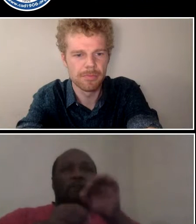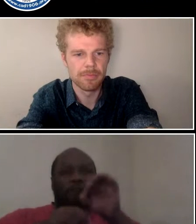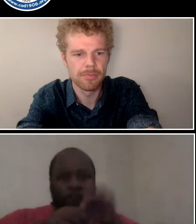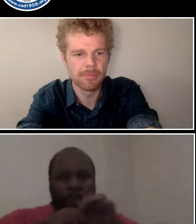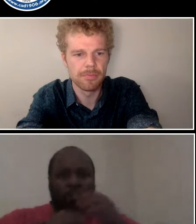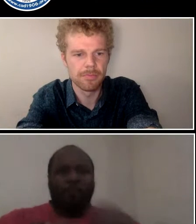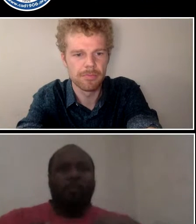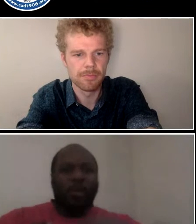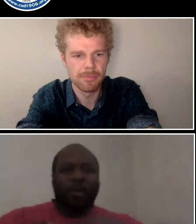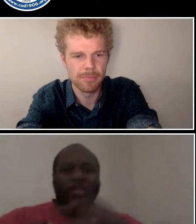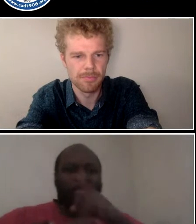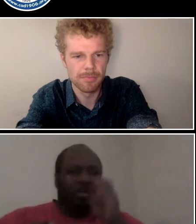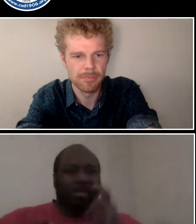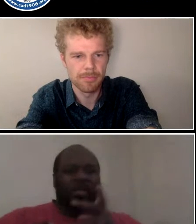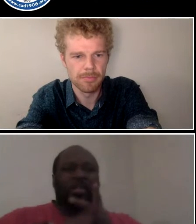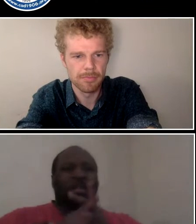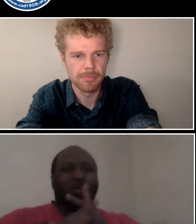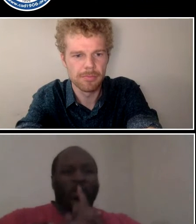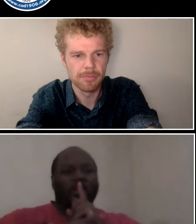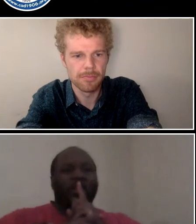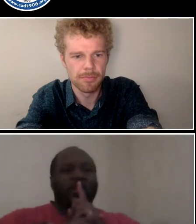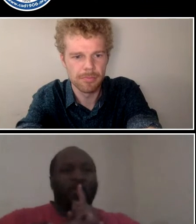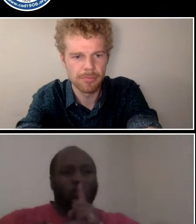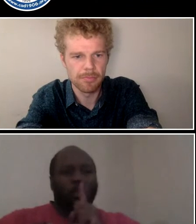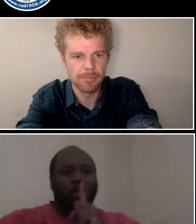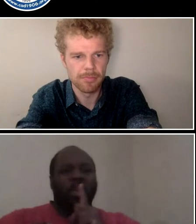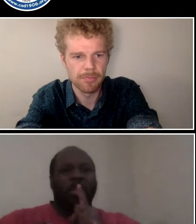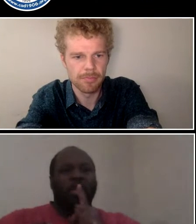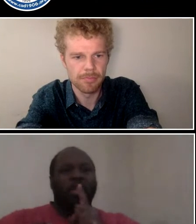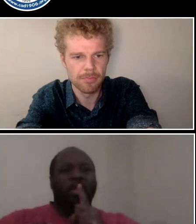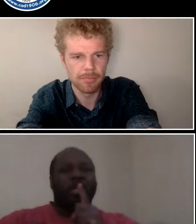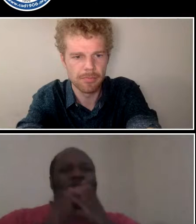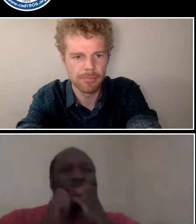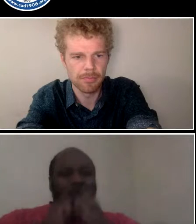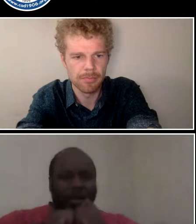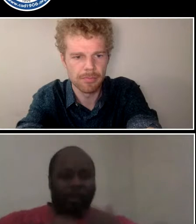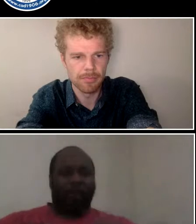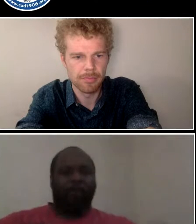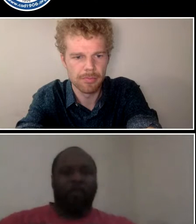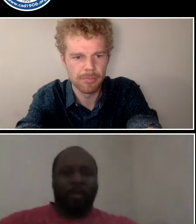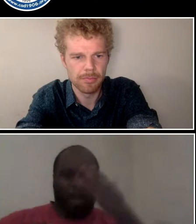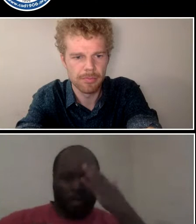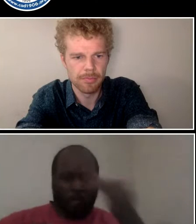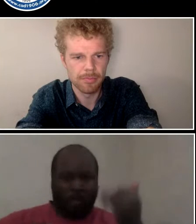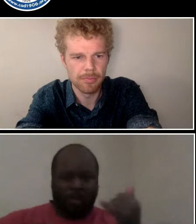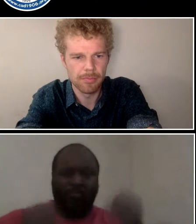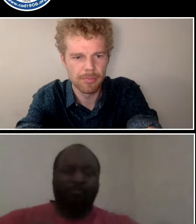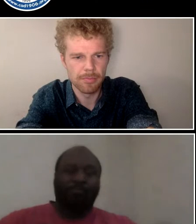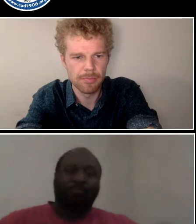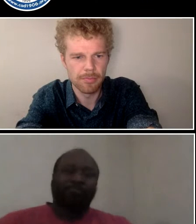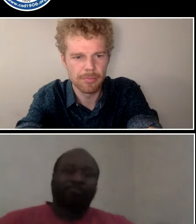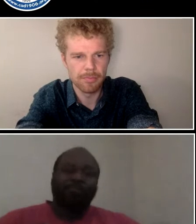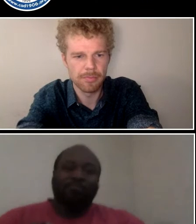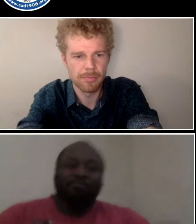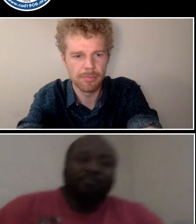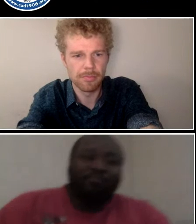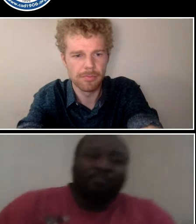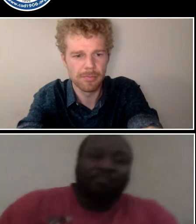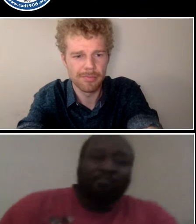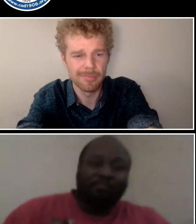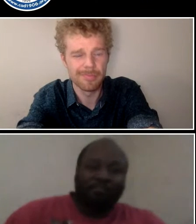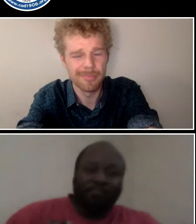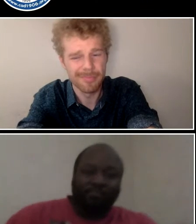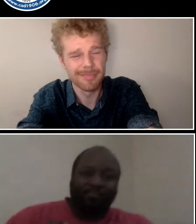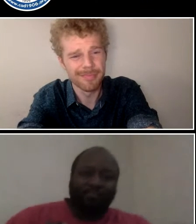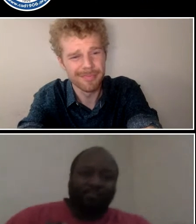Because I really do want to get elected to represent deaf people so that they can vote for